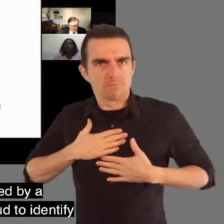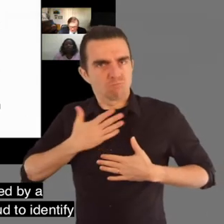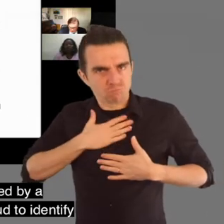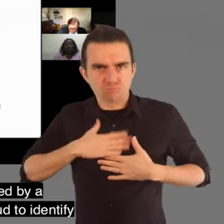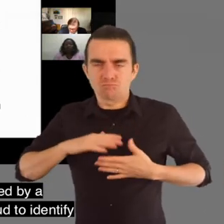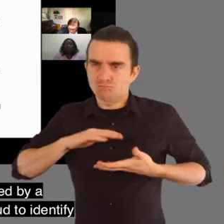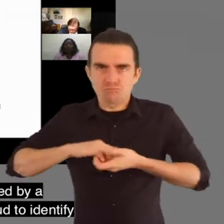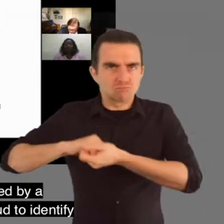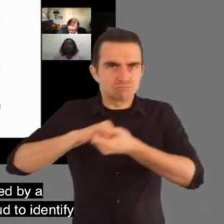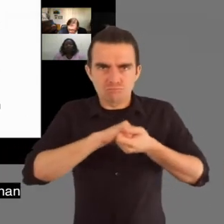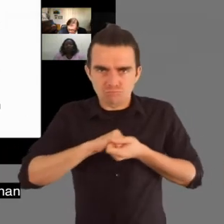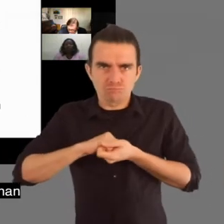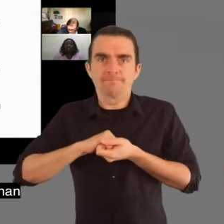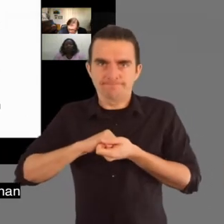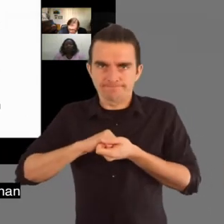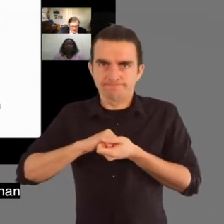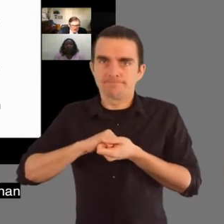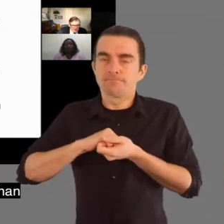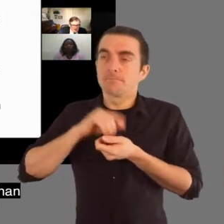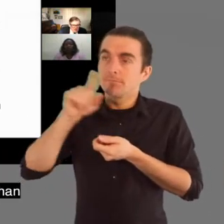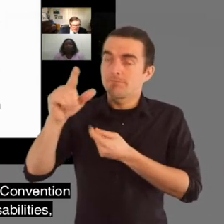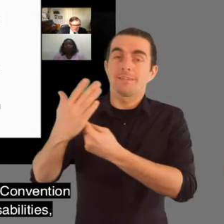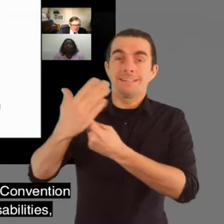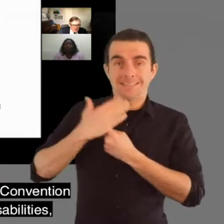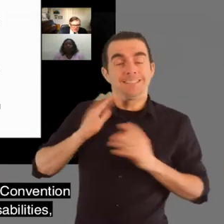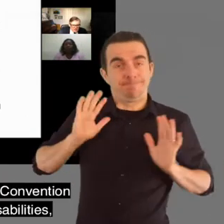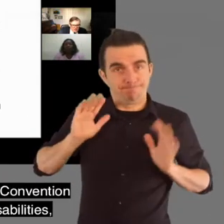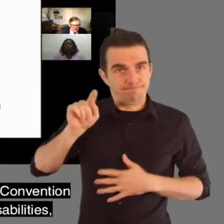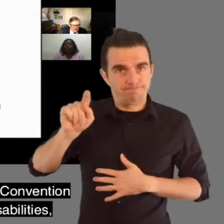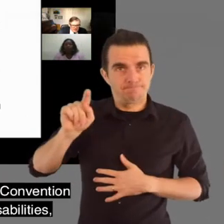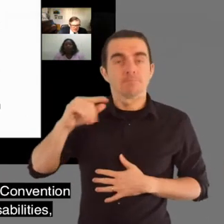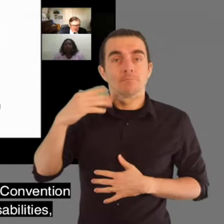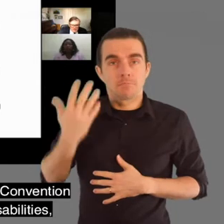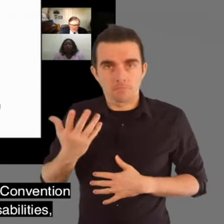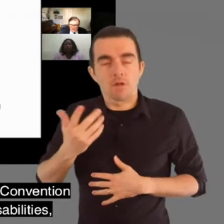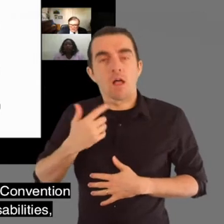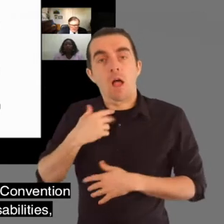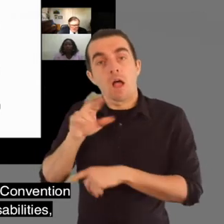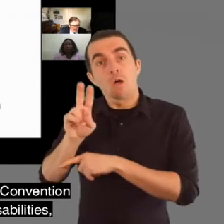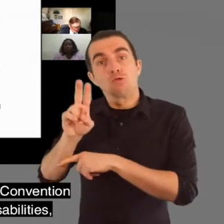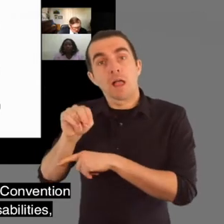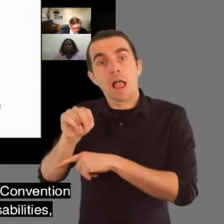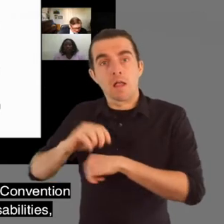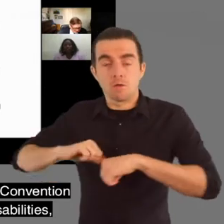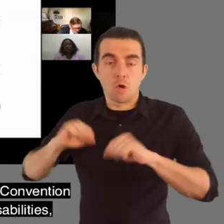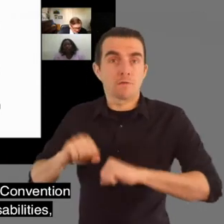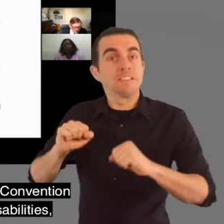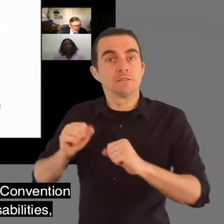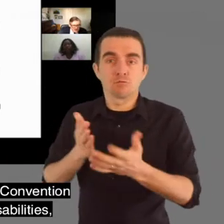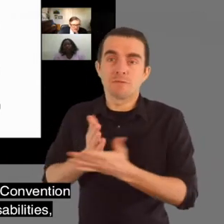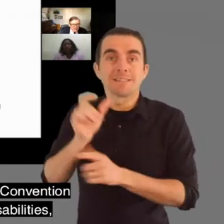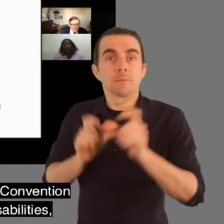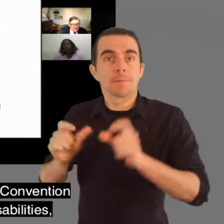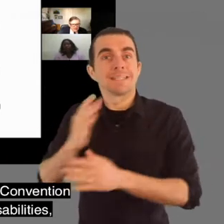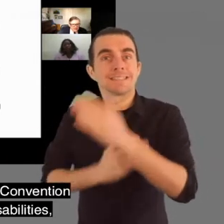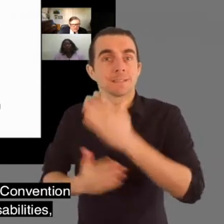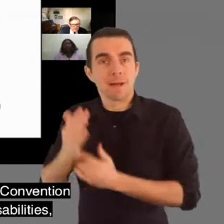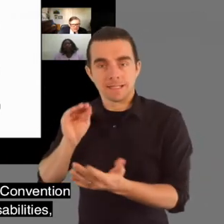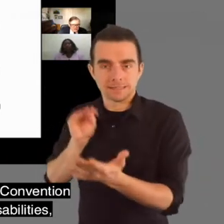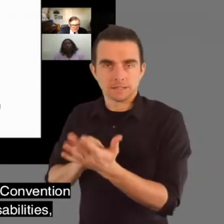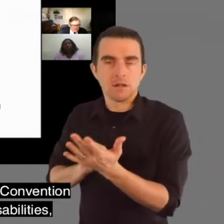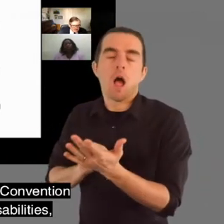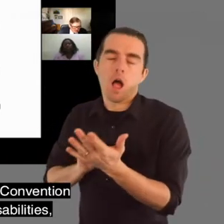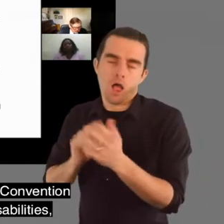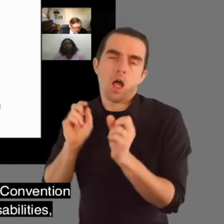to identify as disabled people rather than people with disabilities. When you're talking about